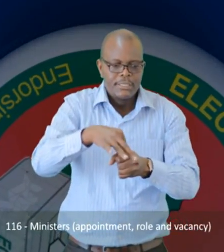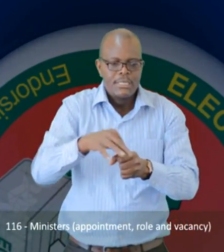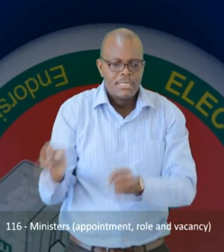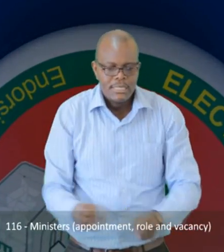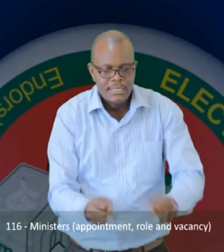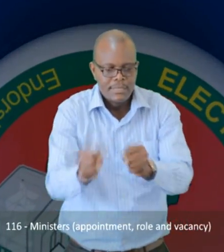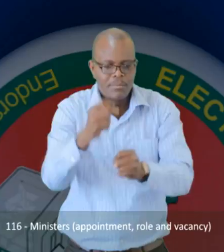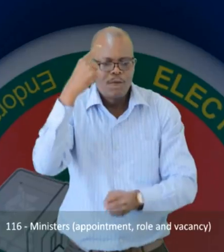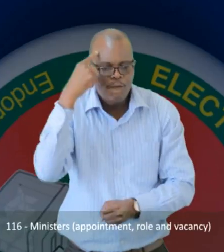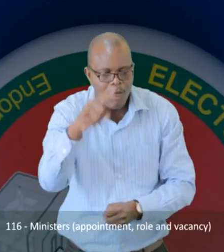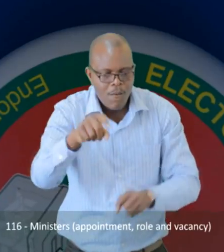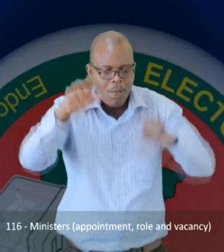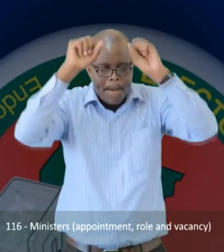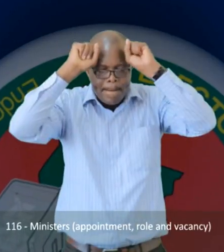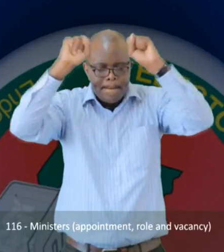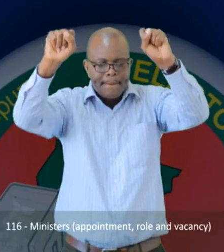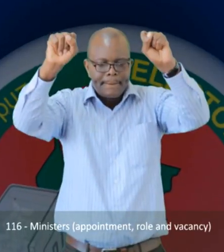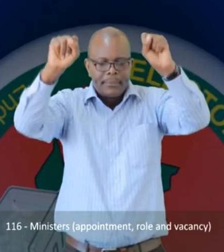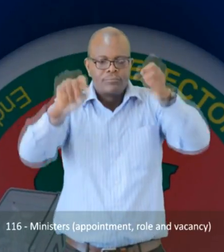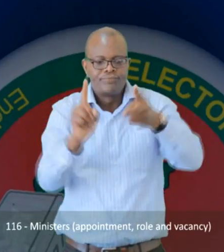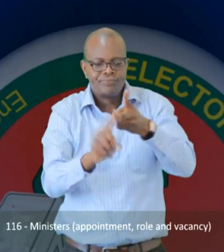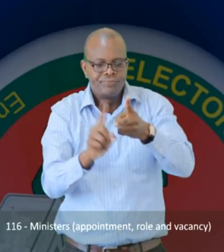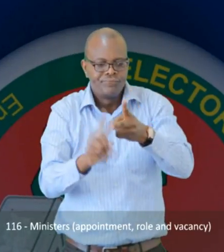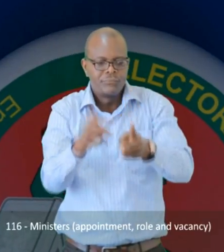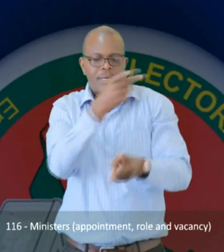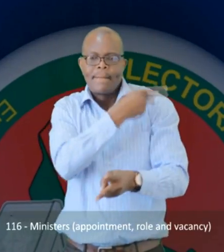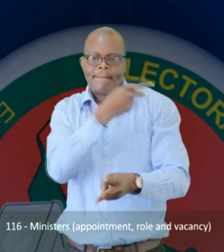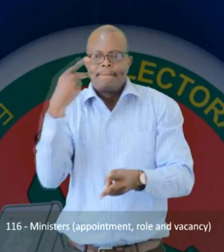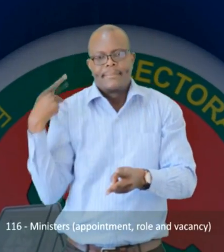Ministers, that is appointment, role and vacancy.